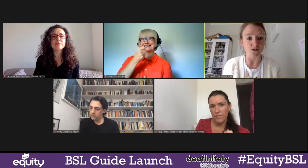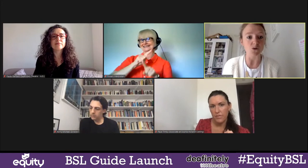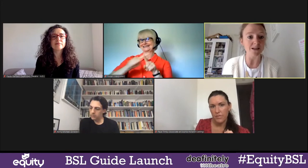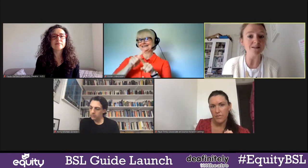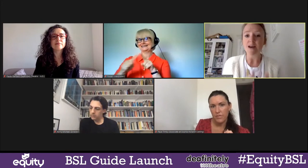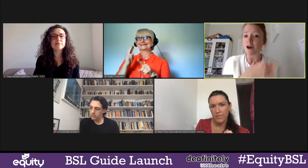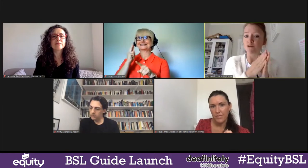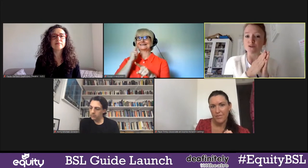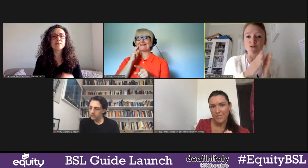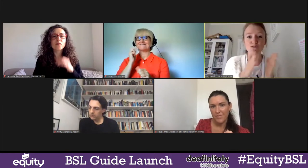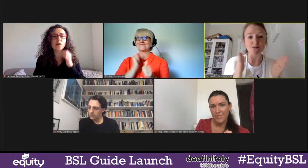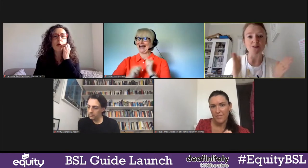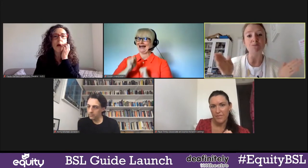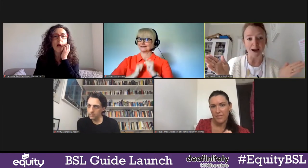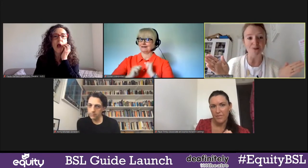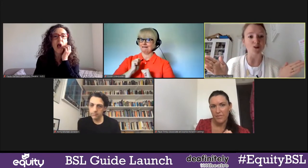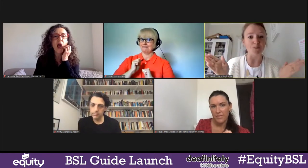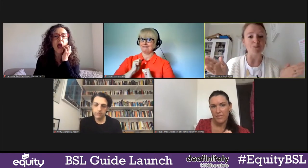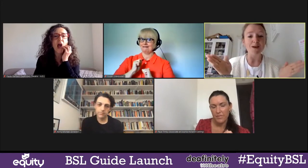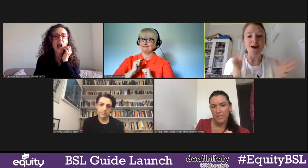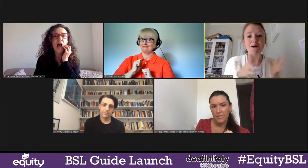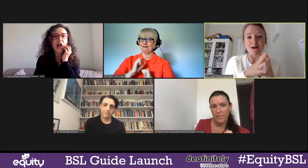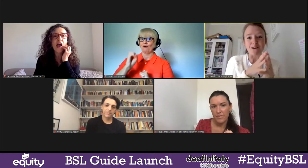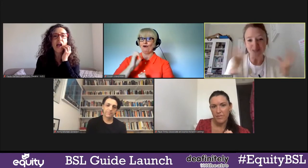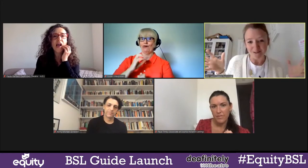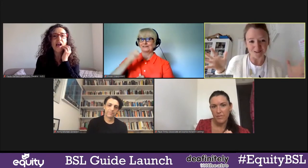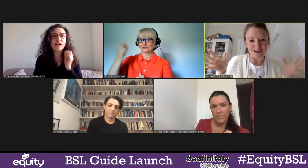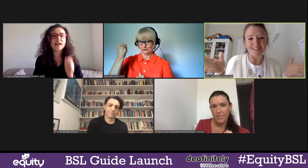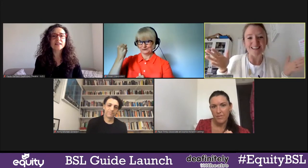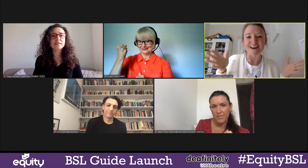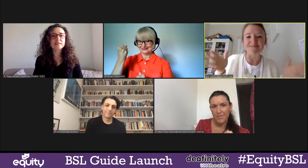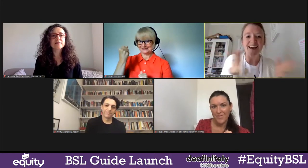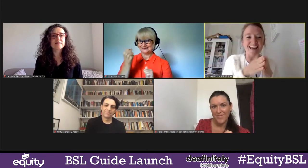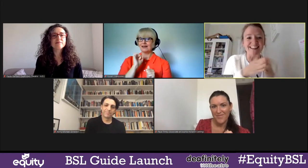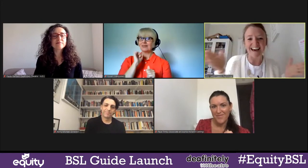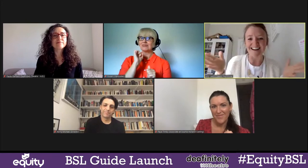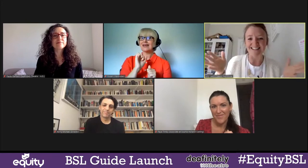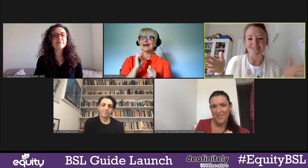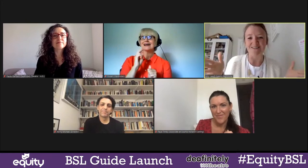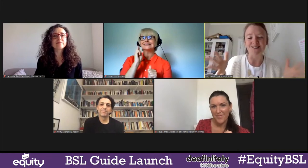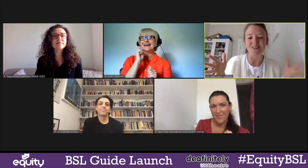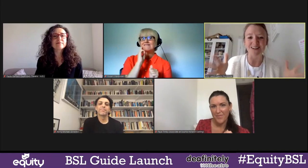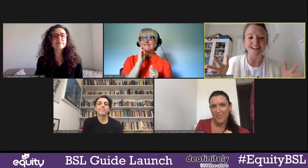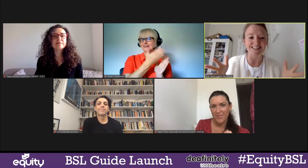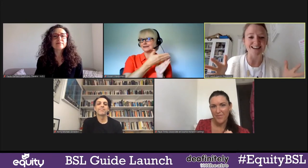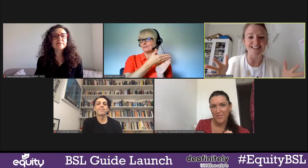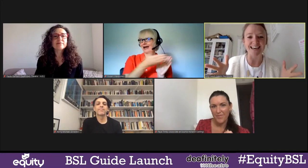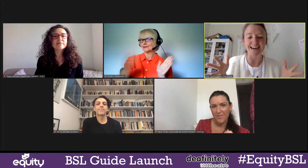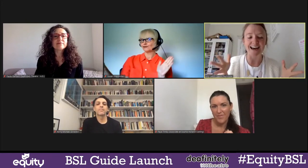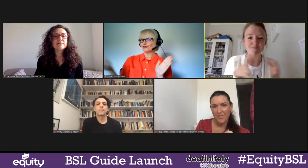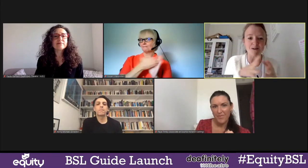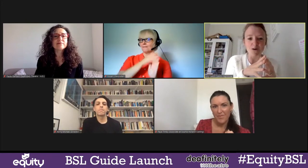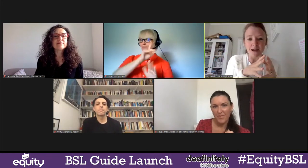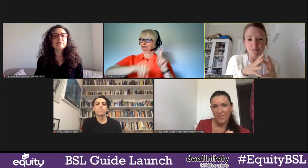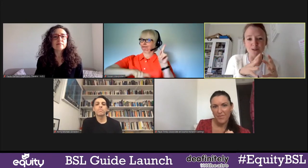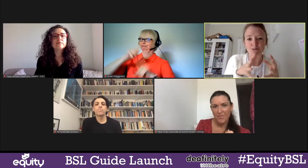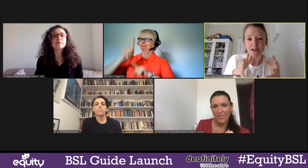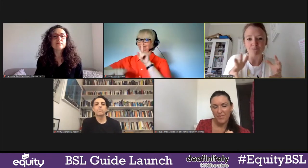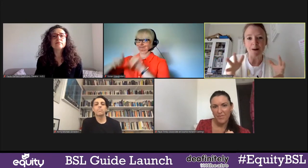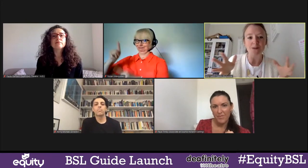Twist across a real spectrum of deafness in that as well, which was really exciting. And it meant we were able to really represent